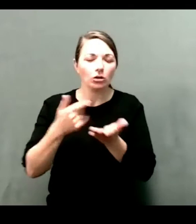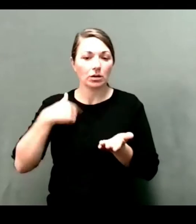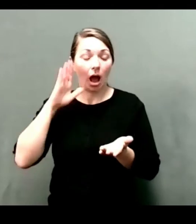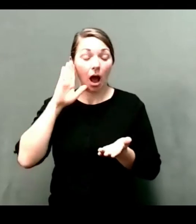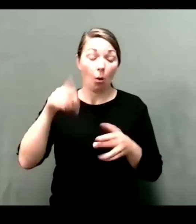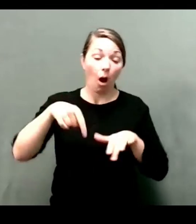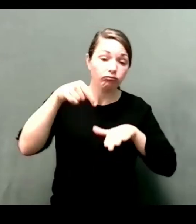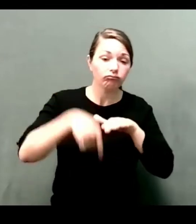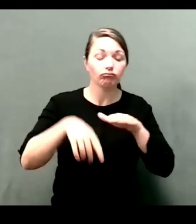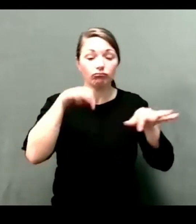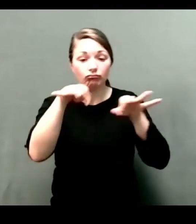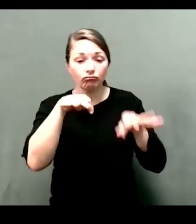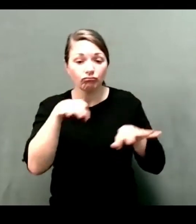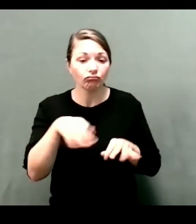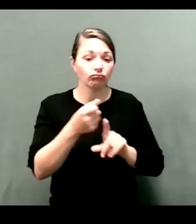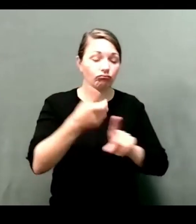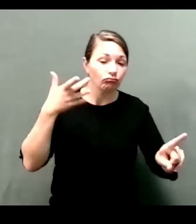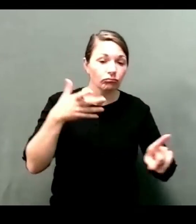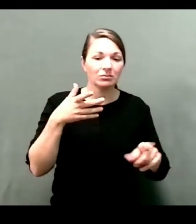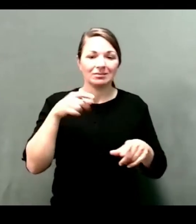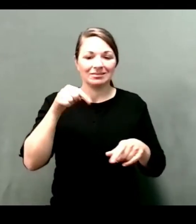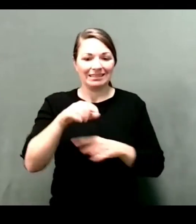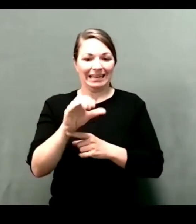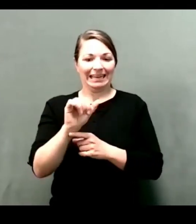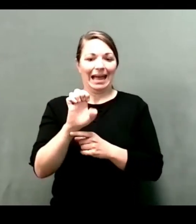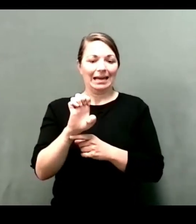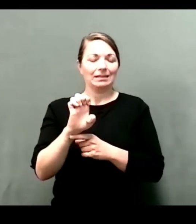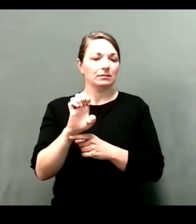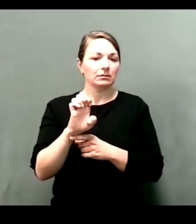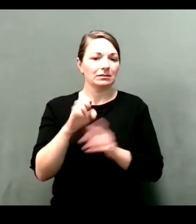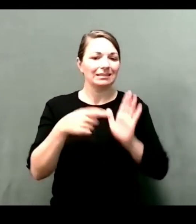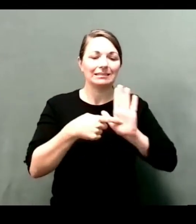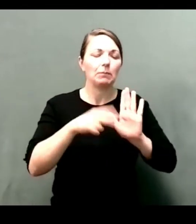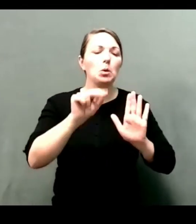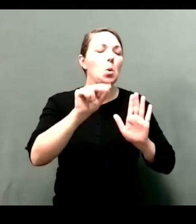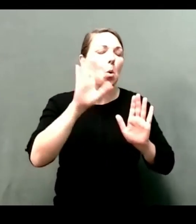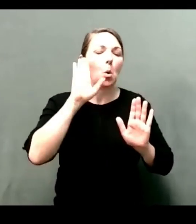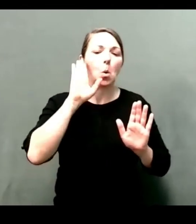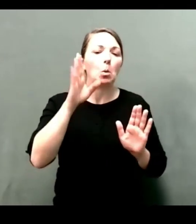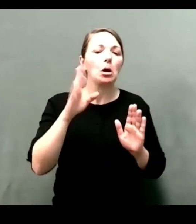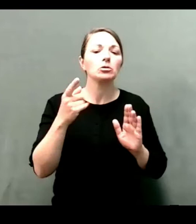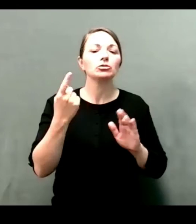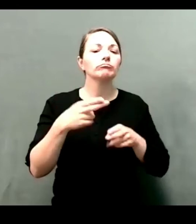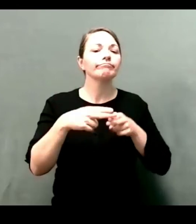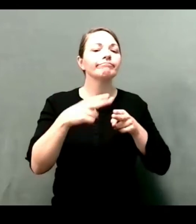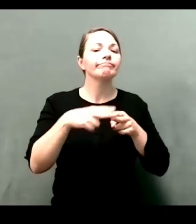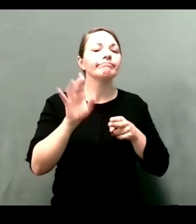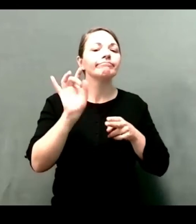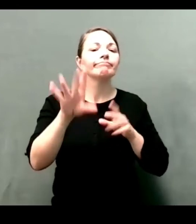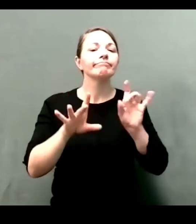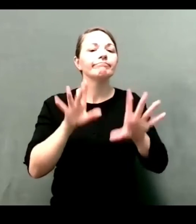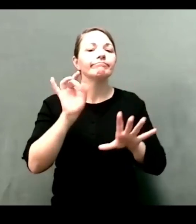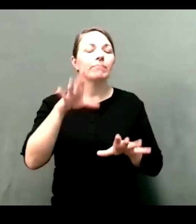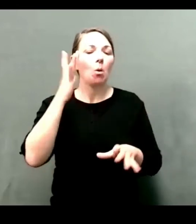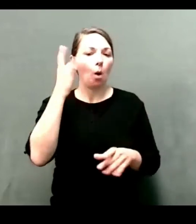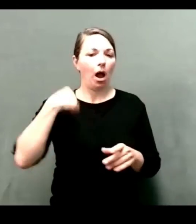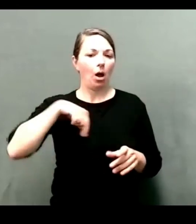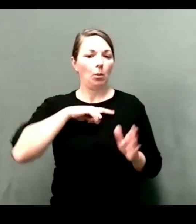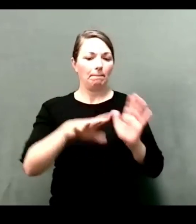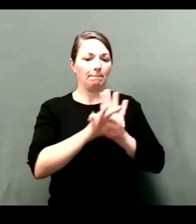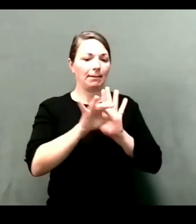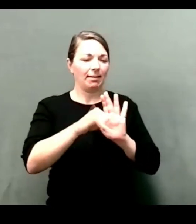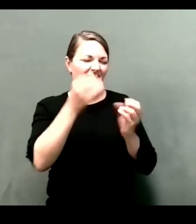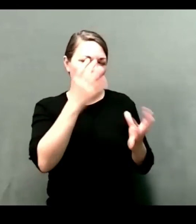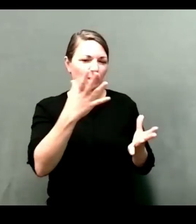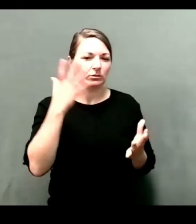the details of the actual case example in this recording, but I will give you some pieces of why we chose certain information and why it was important to